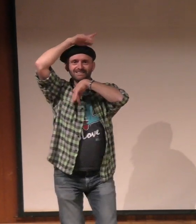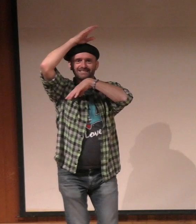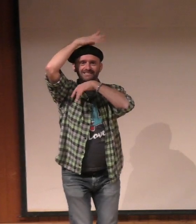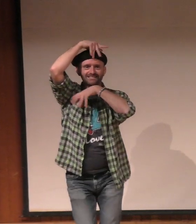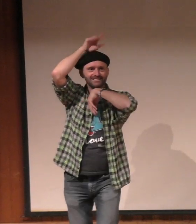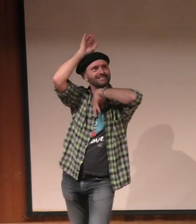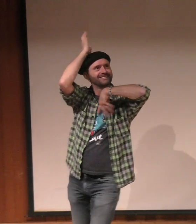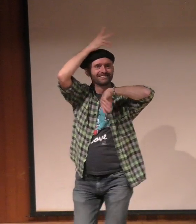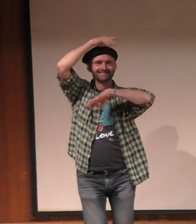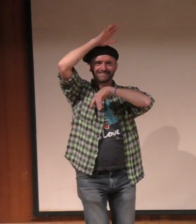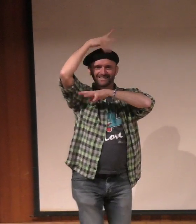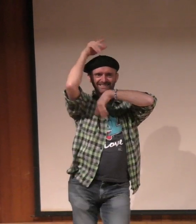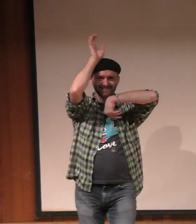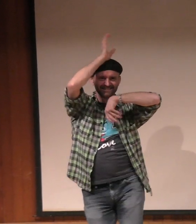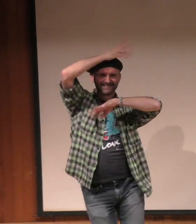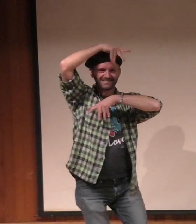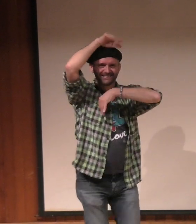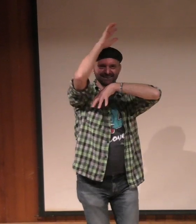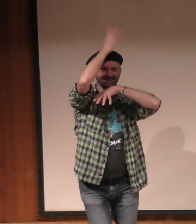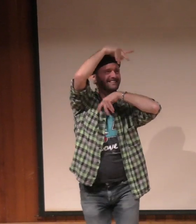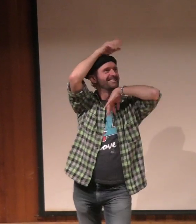and we'll dance like this.